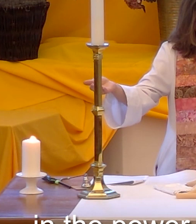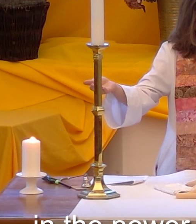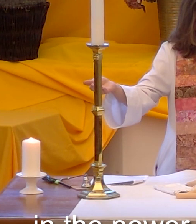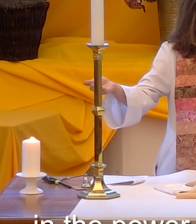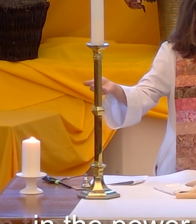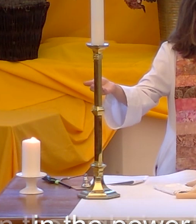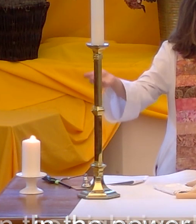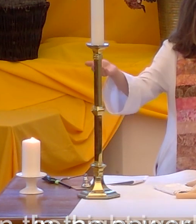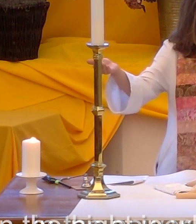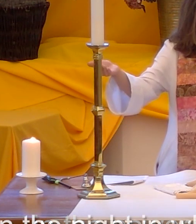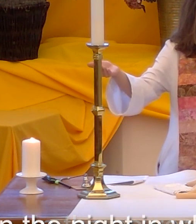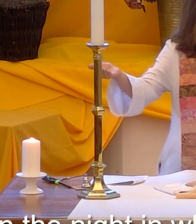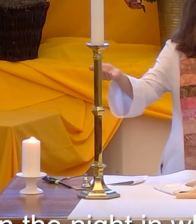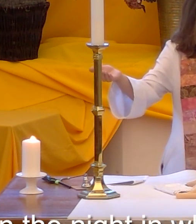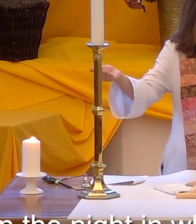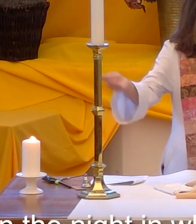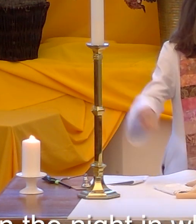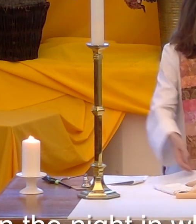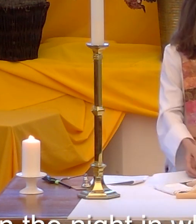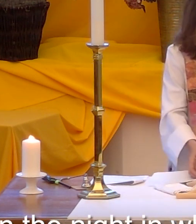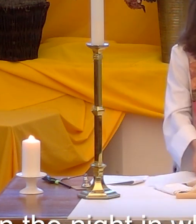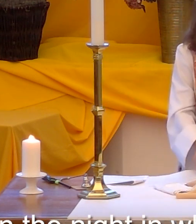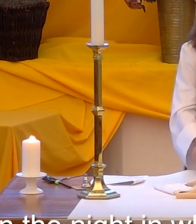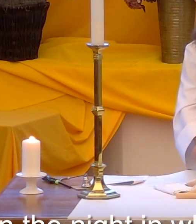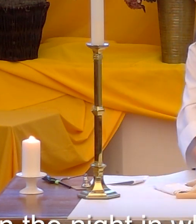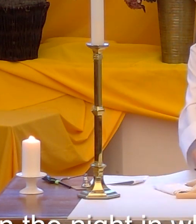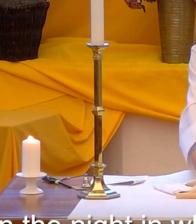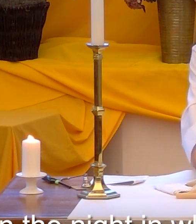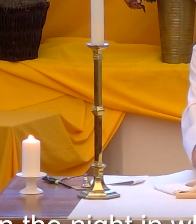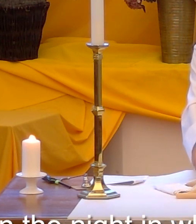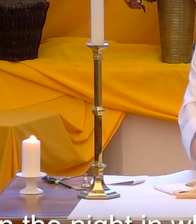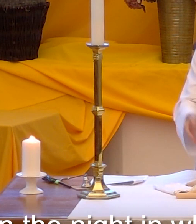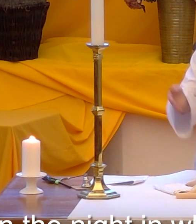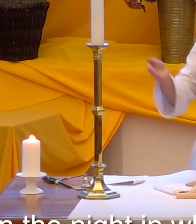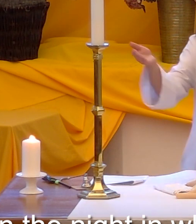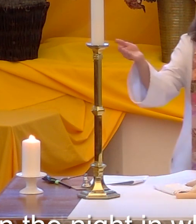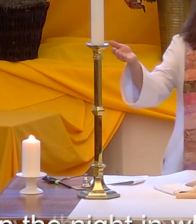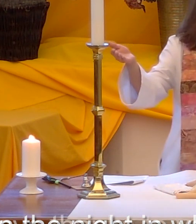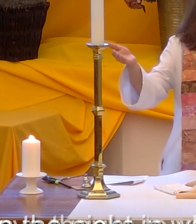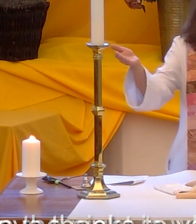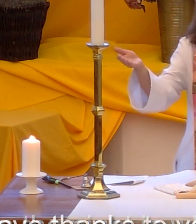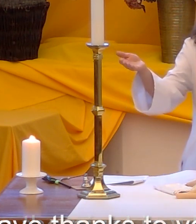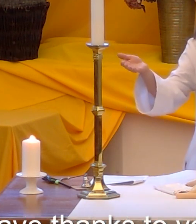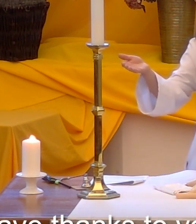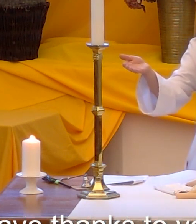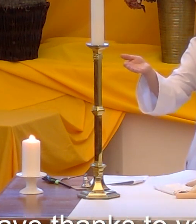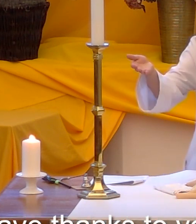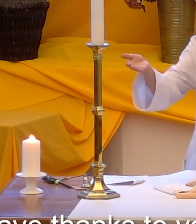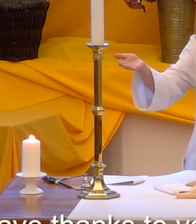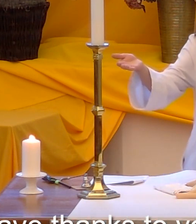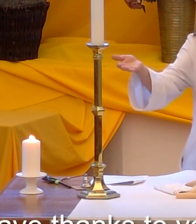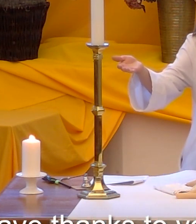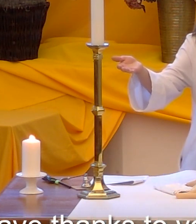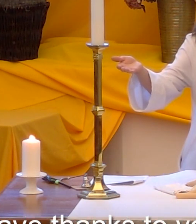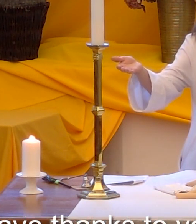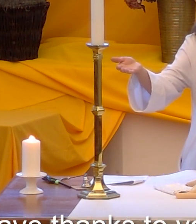Spirit. On the night in which he gave himself up for us, he took the bread, gave thanks to you, broke the bread,